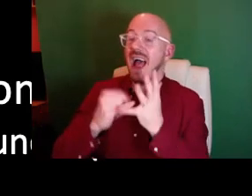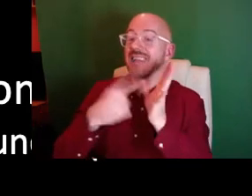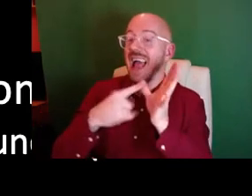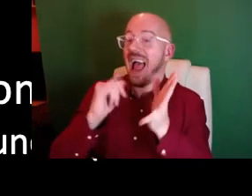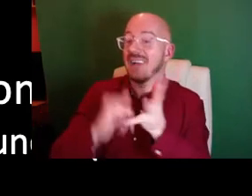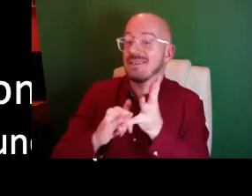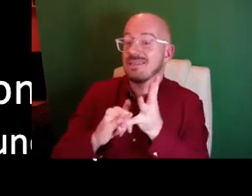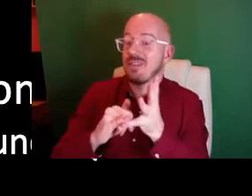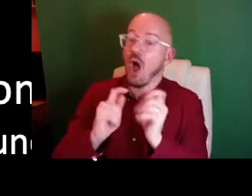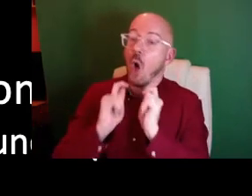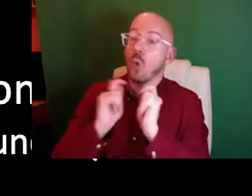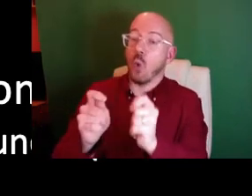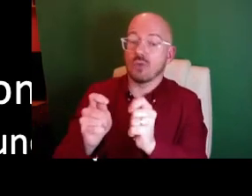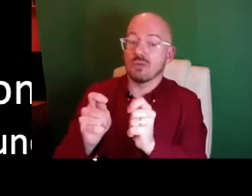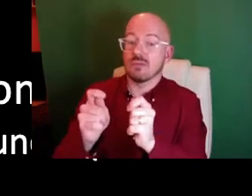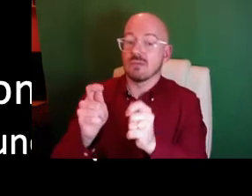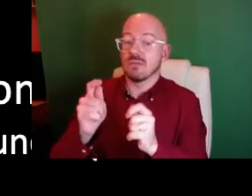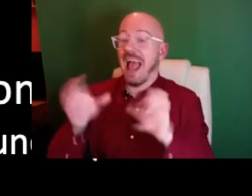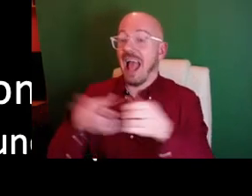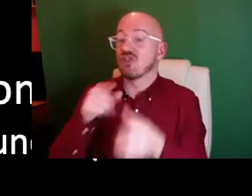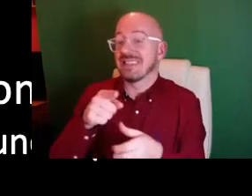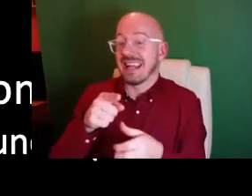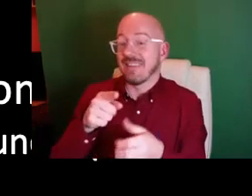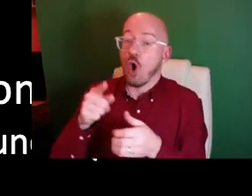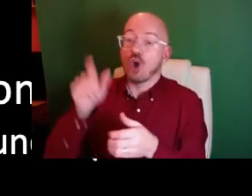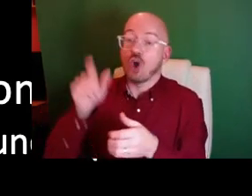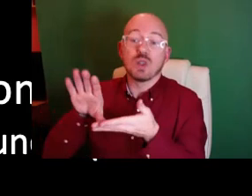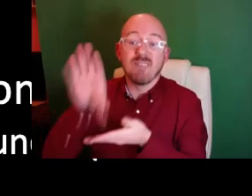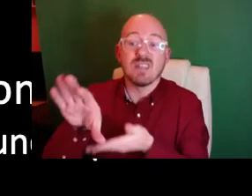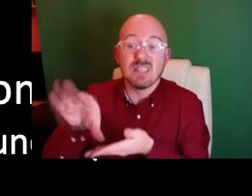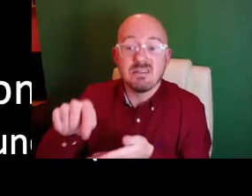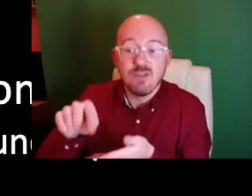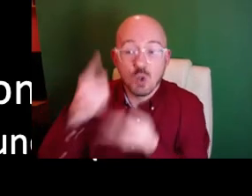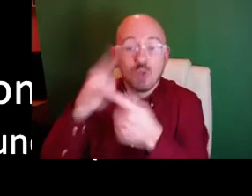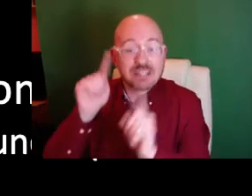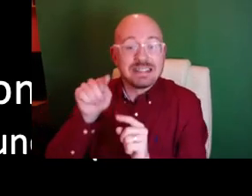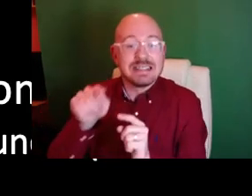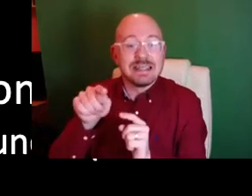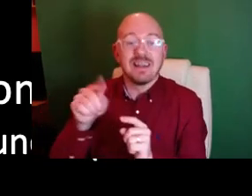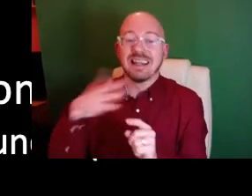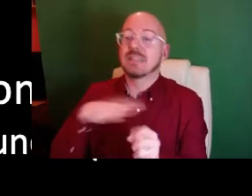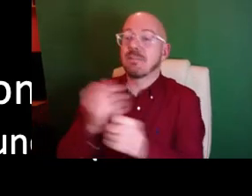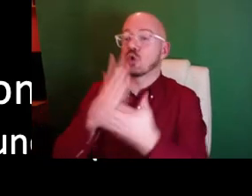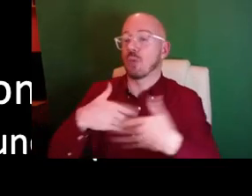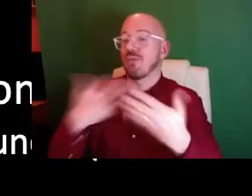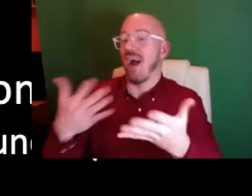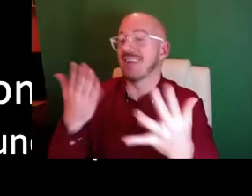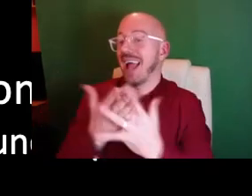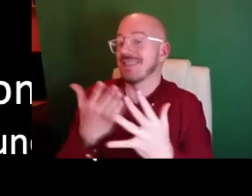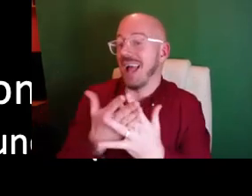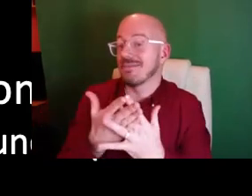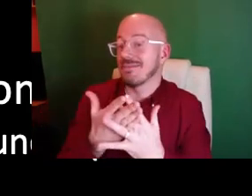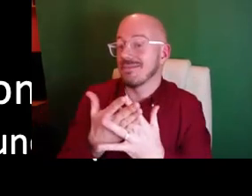And finally, the Student Award Agency Scotland should offer accessible advice and guidance to students who